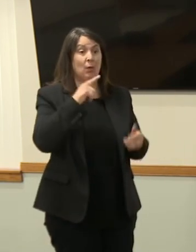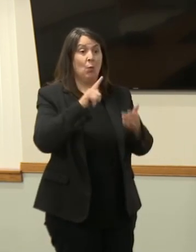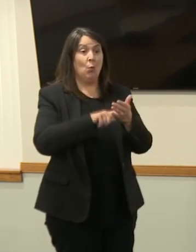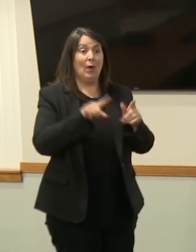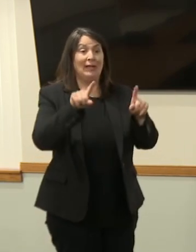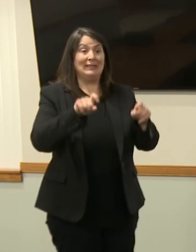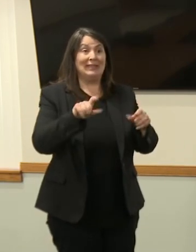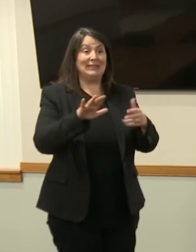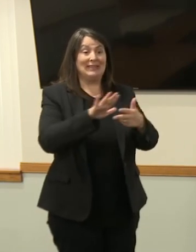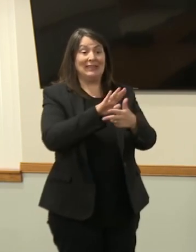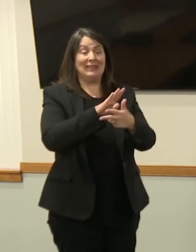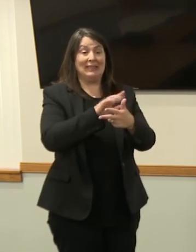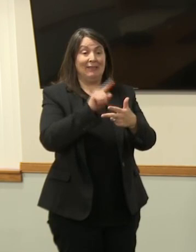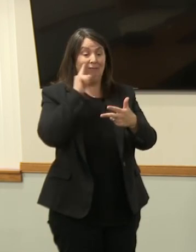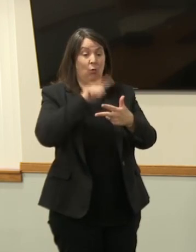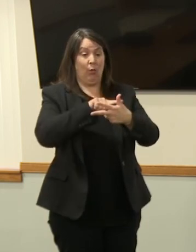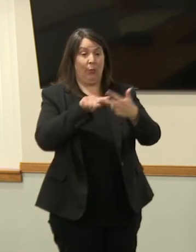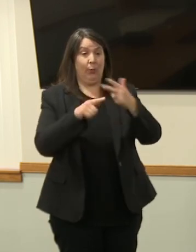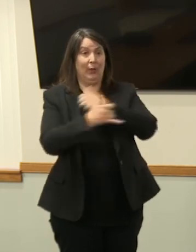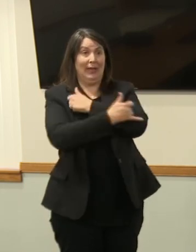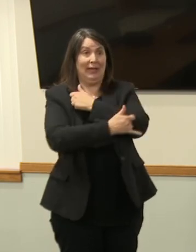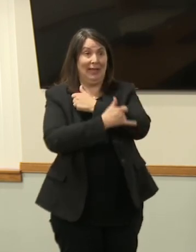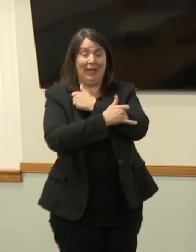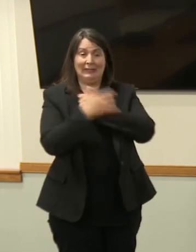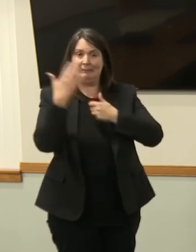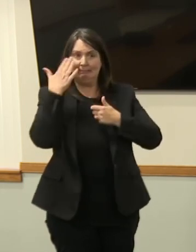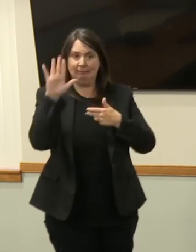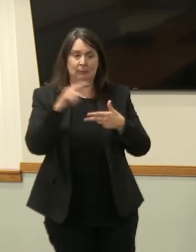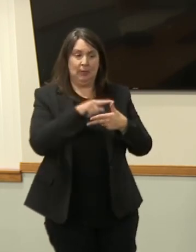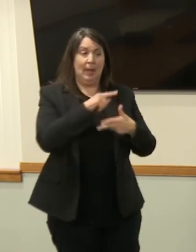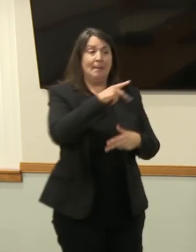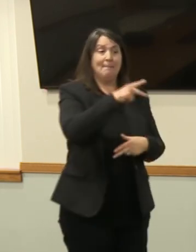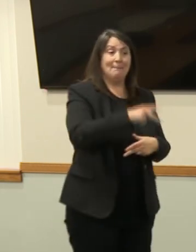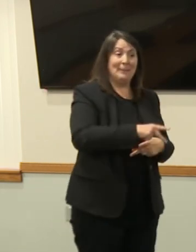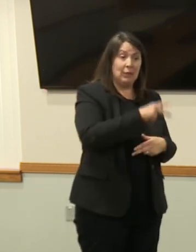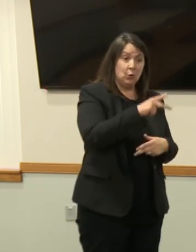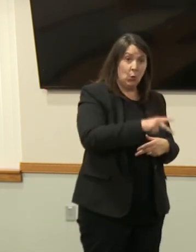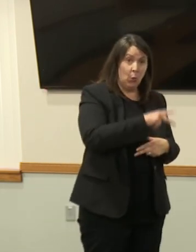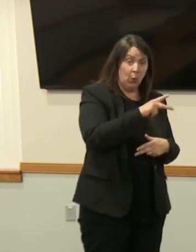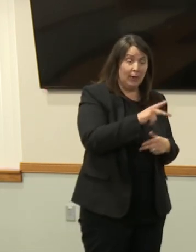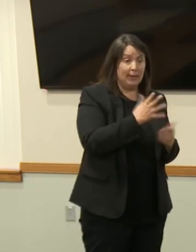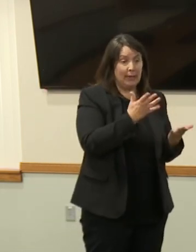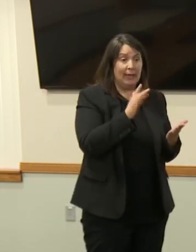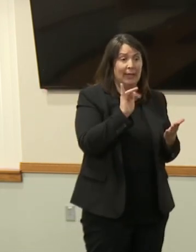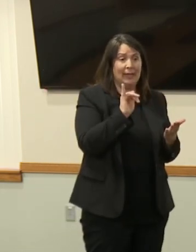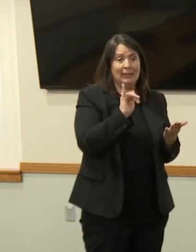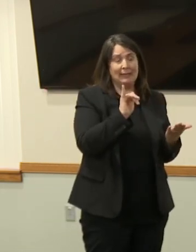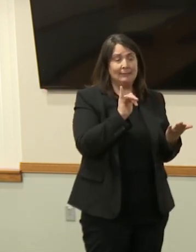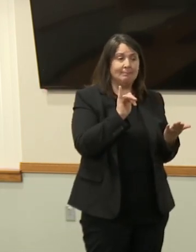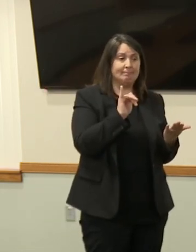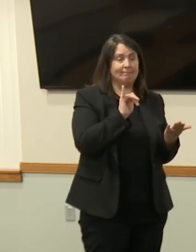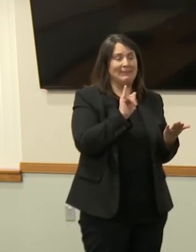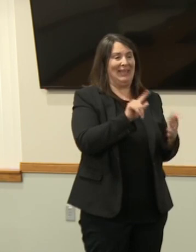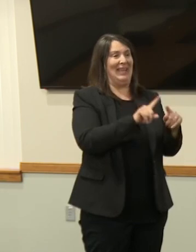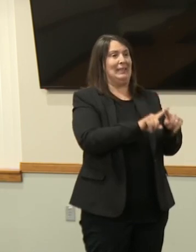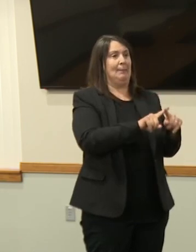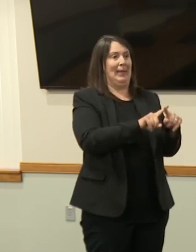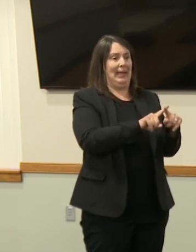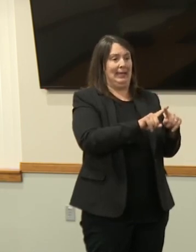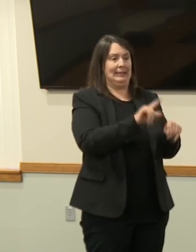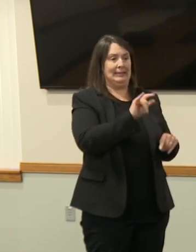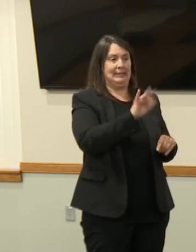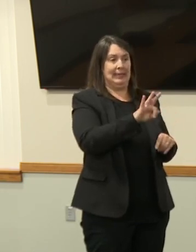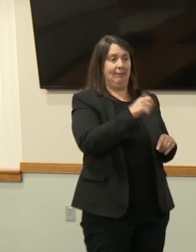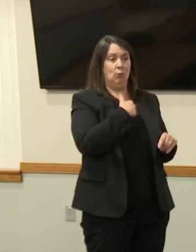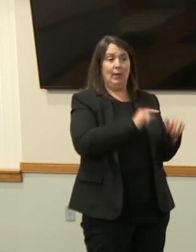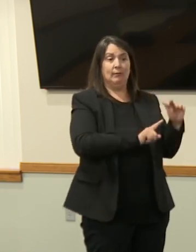think in Peoria we average, and it fluctuates when we have a pop-up testing event, for example, or we have a long-term care facility that's doing some mass